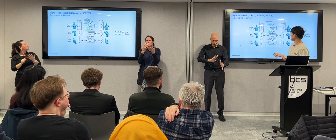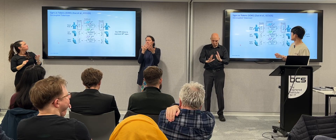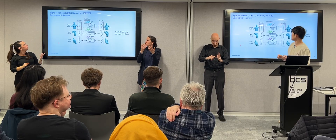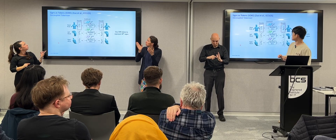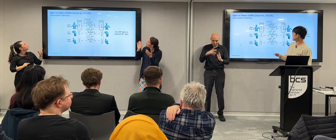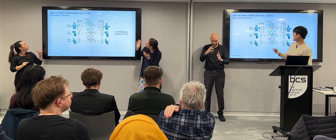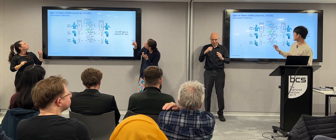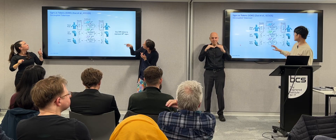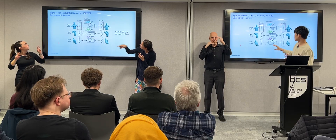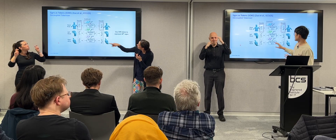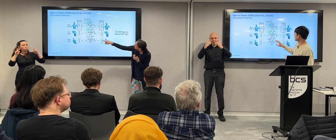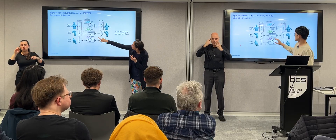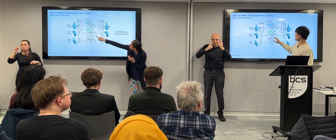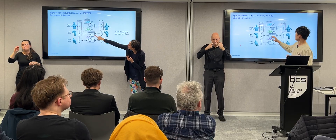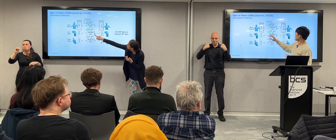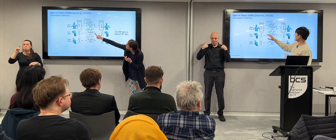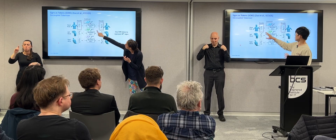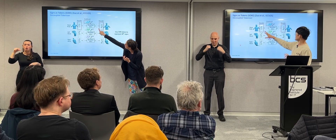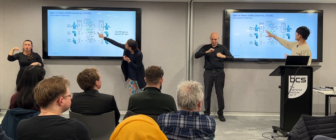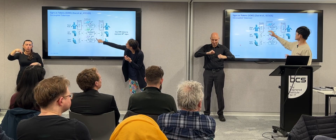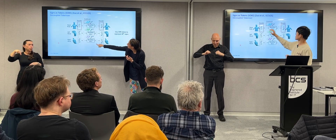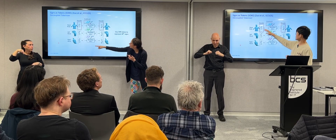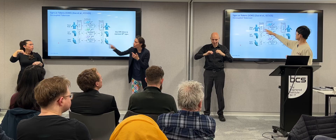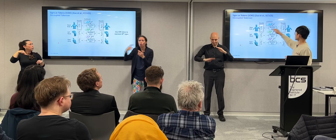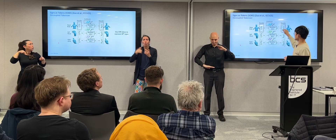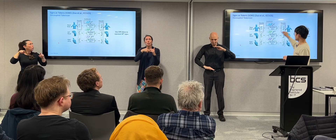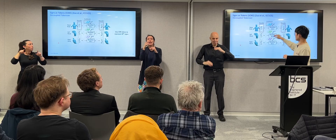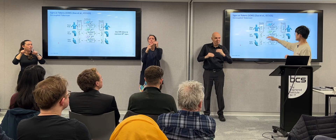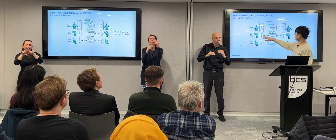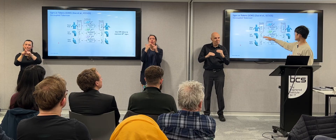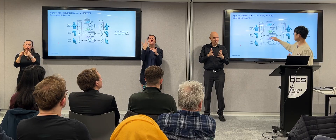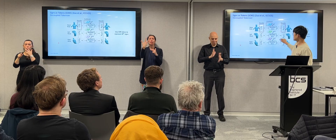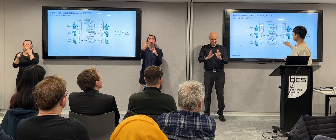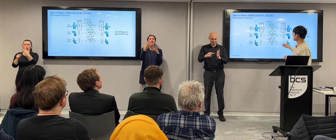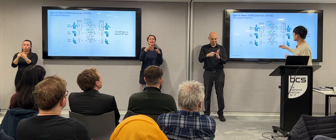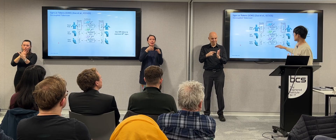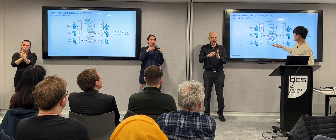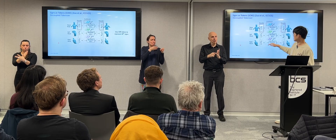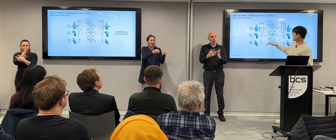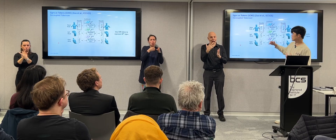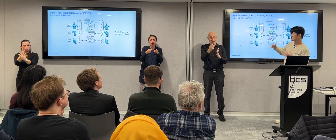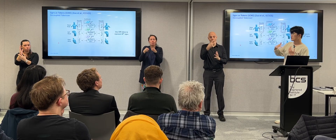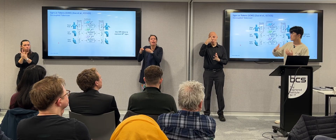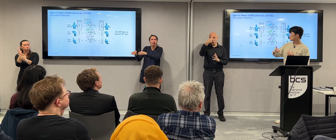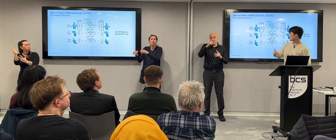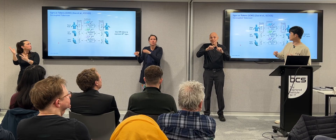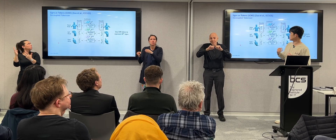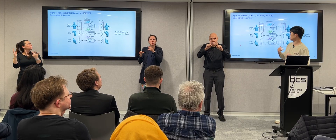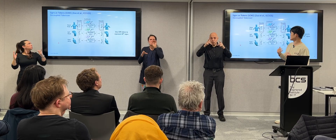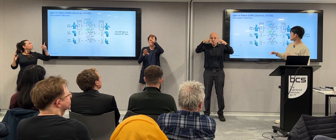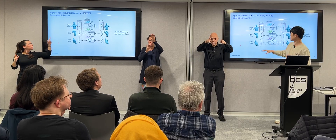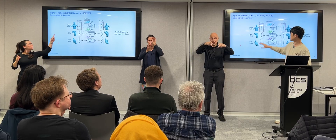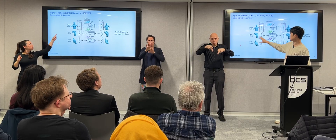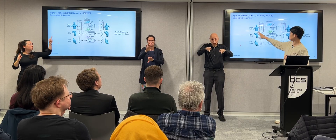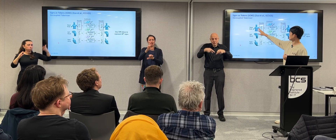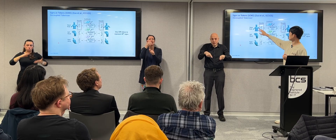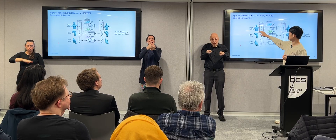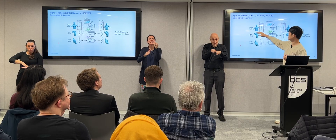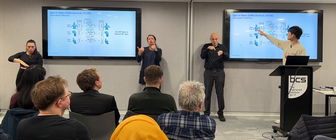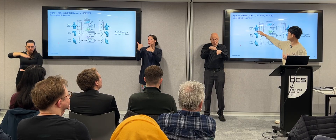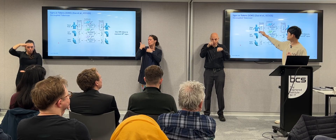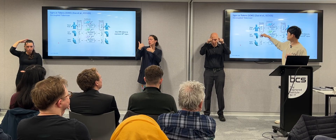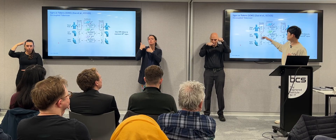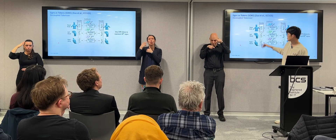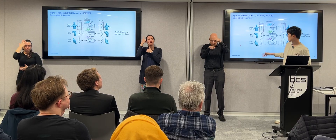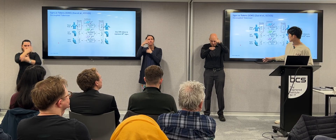manner. So that is, we build three parallel VQVEs in which each one is responsible for